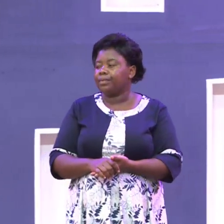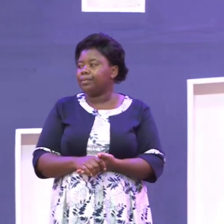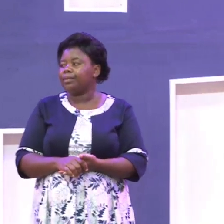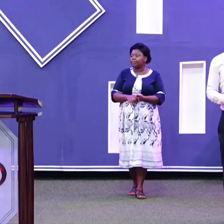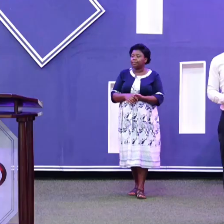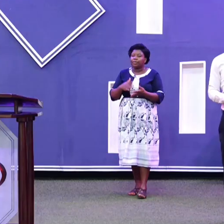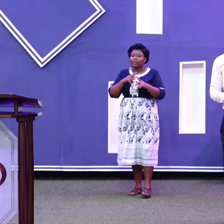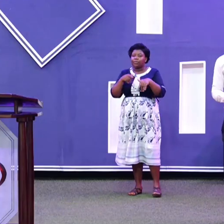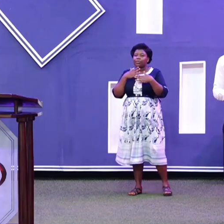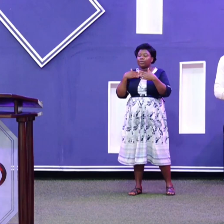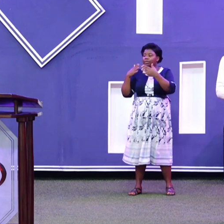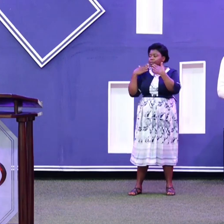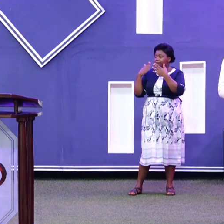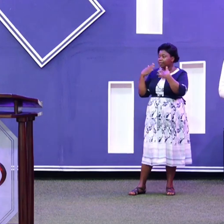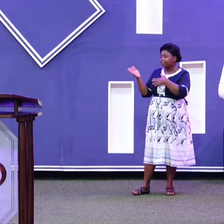Twagala okwebaza